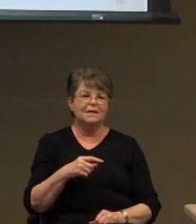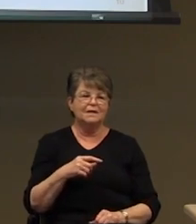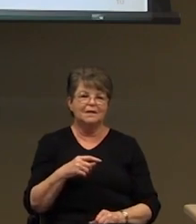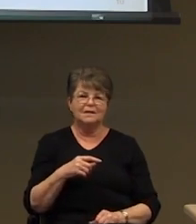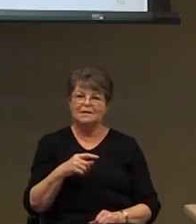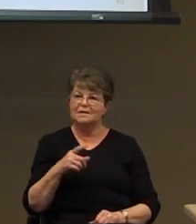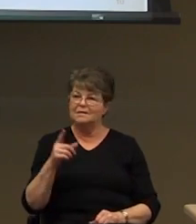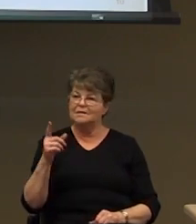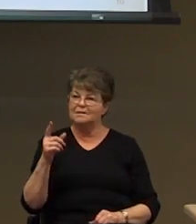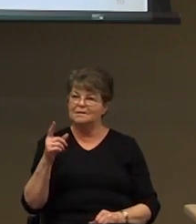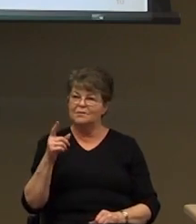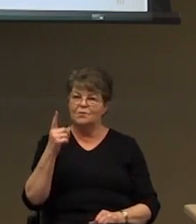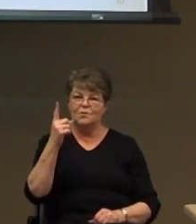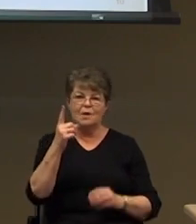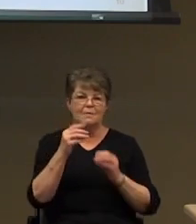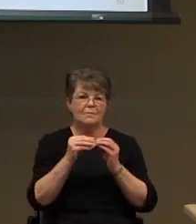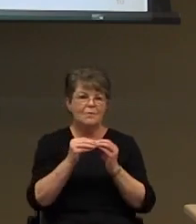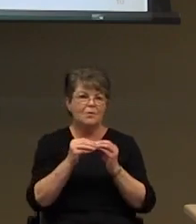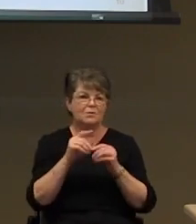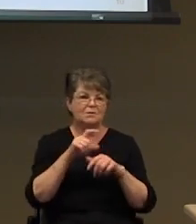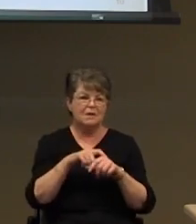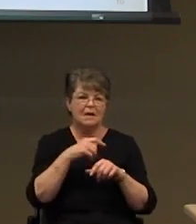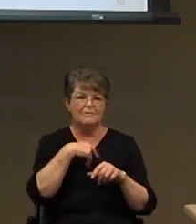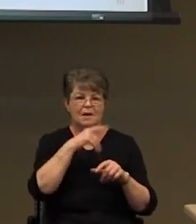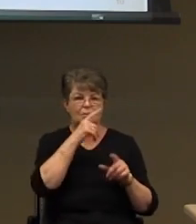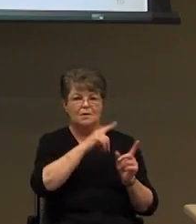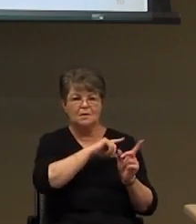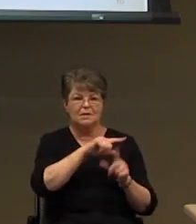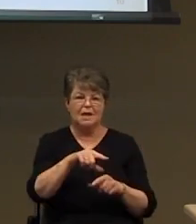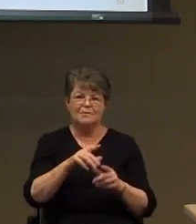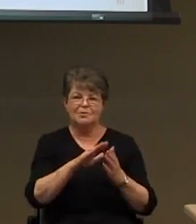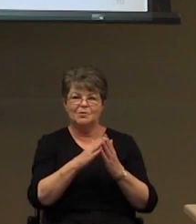Ben is holding my feet to the fire. There is one more time I will be here in the community. So